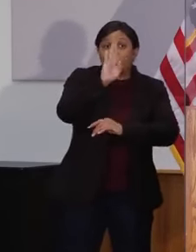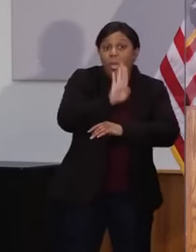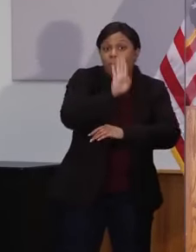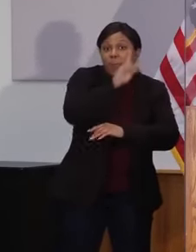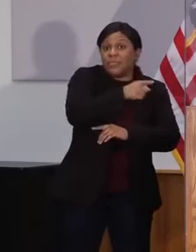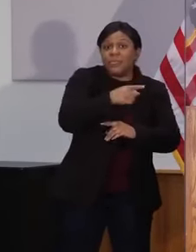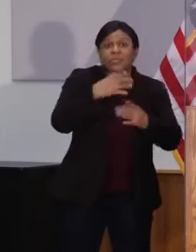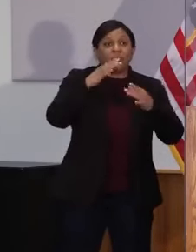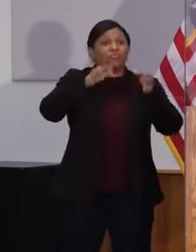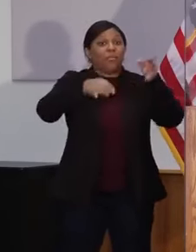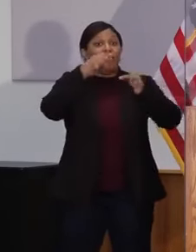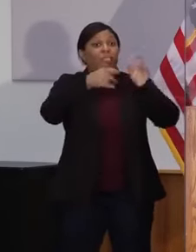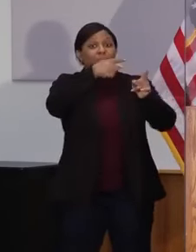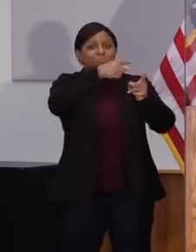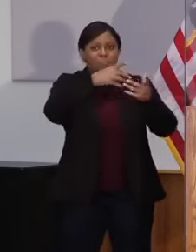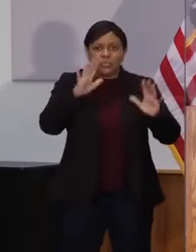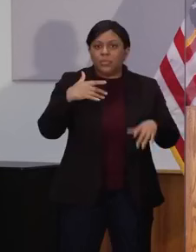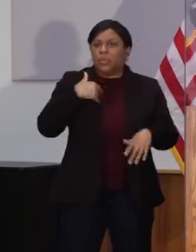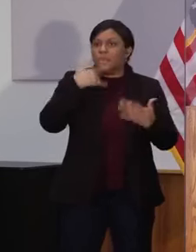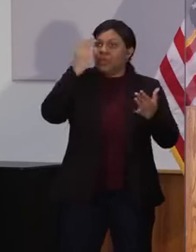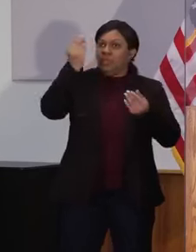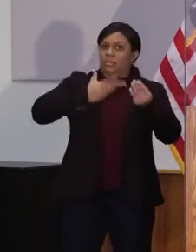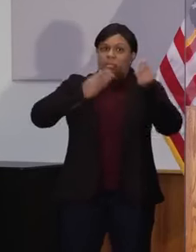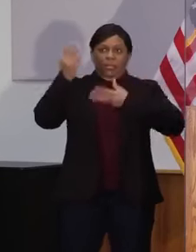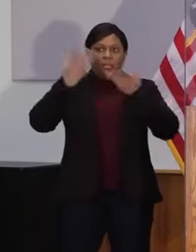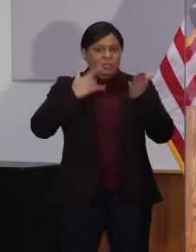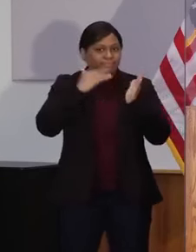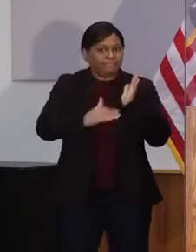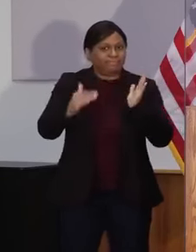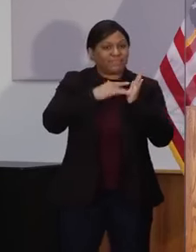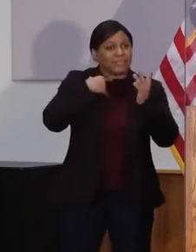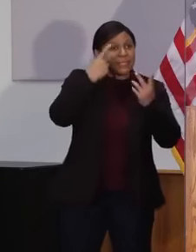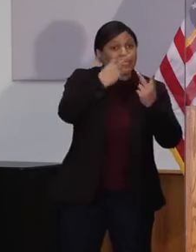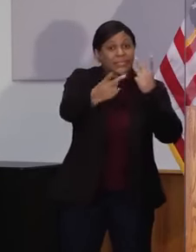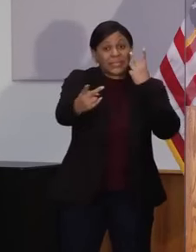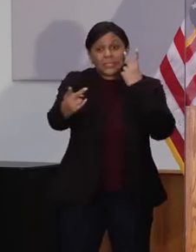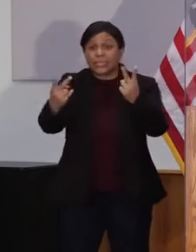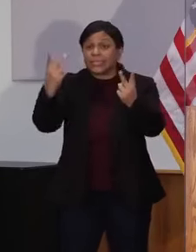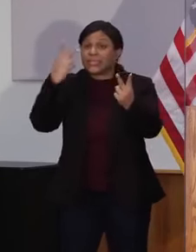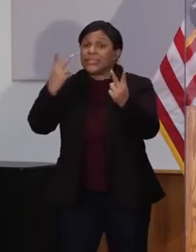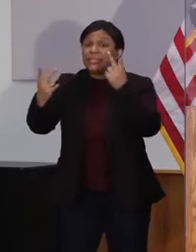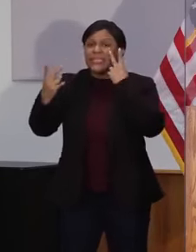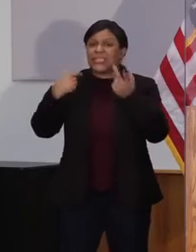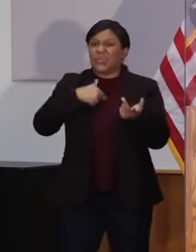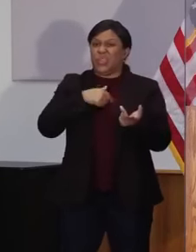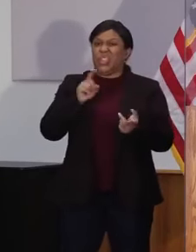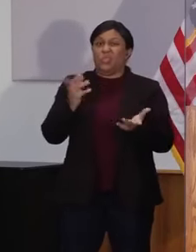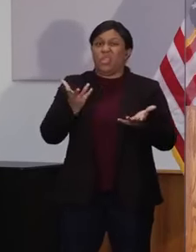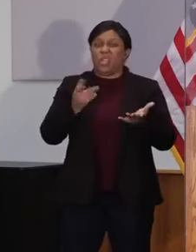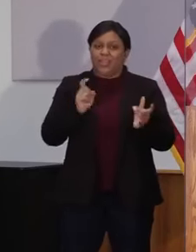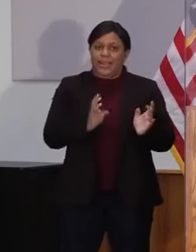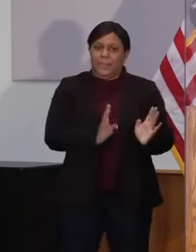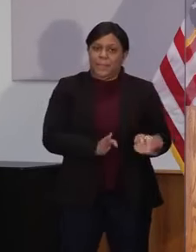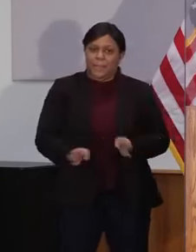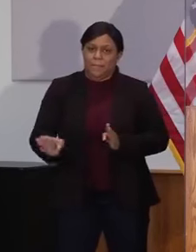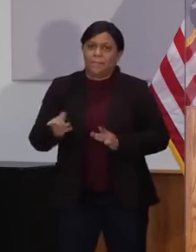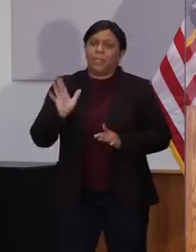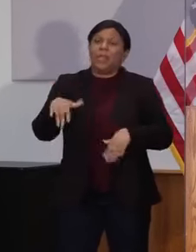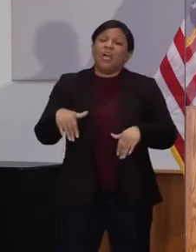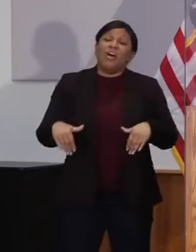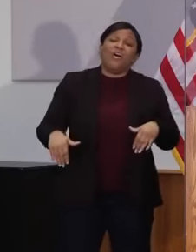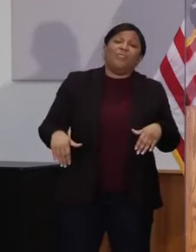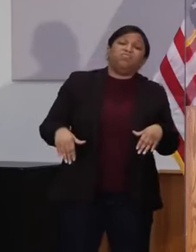And as I've been told over and over again, if you don't learn from history, you're forced to repeat it. I want, with this SAFE Act, to be able to position to say,